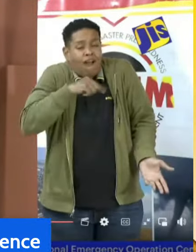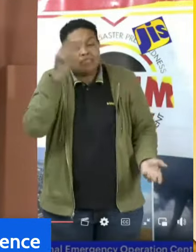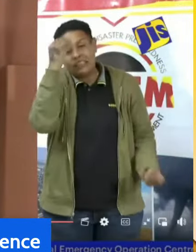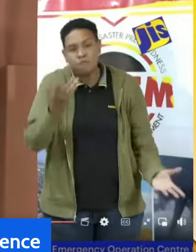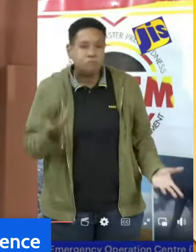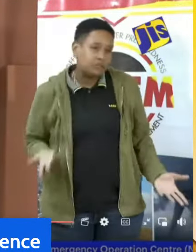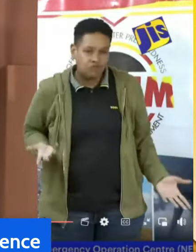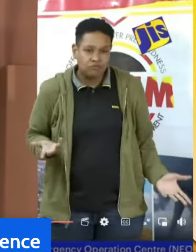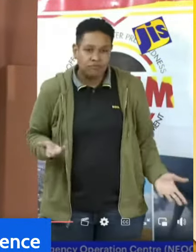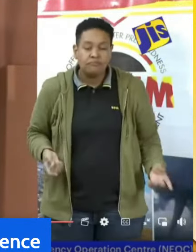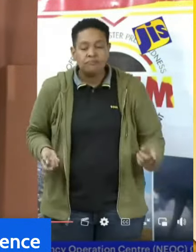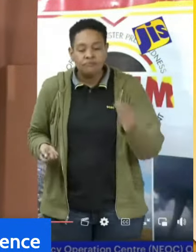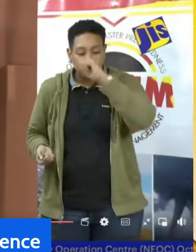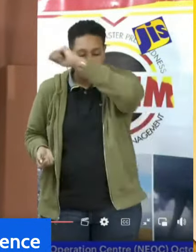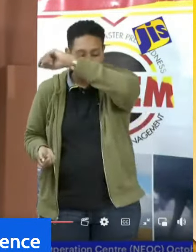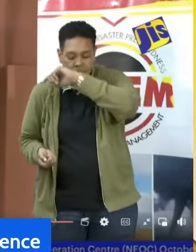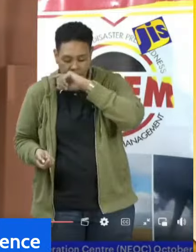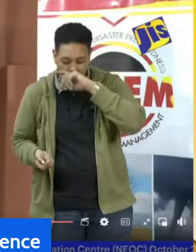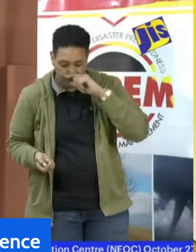There is